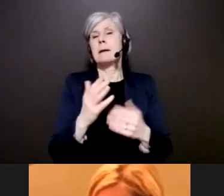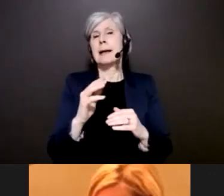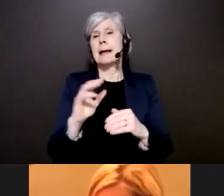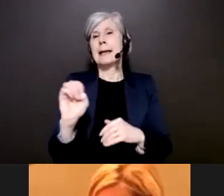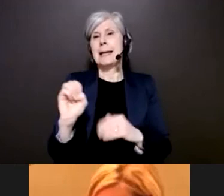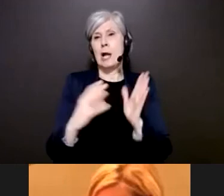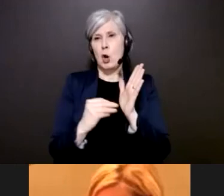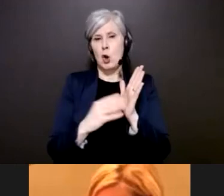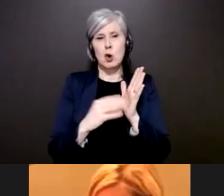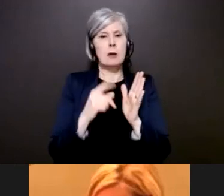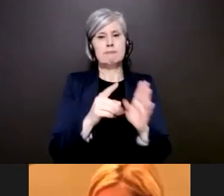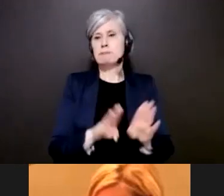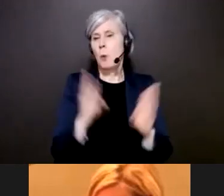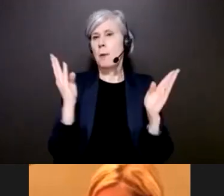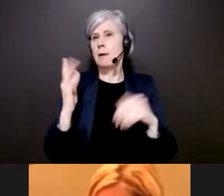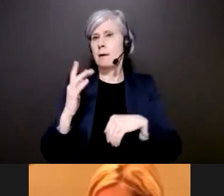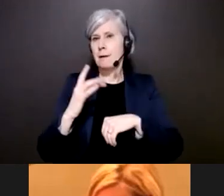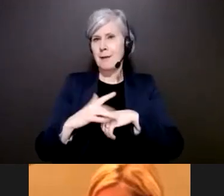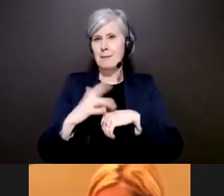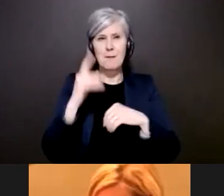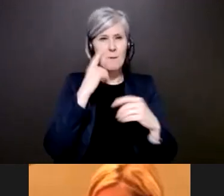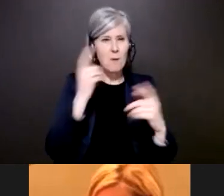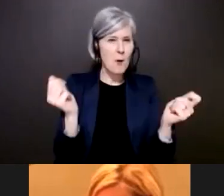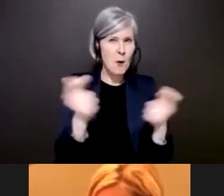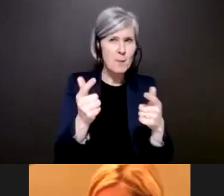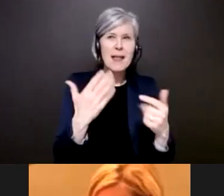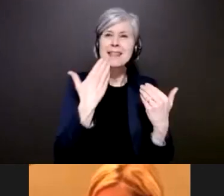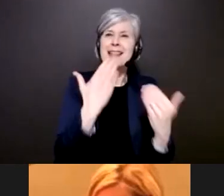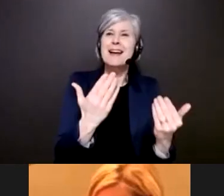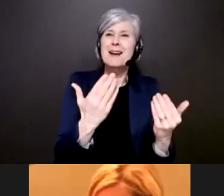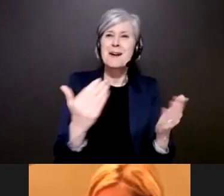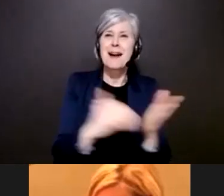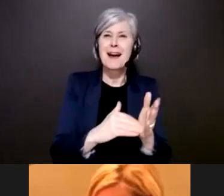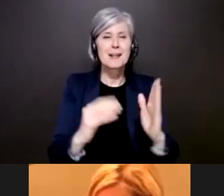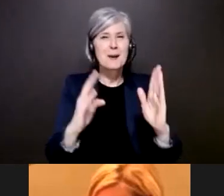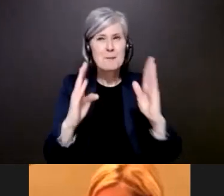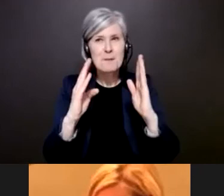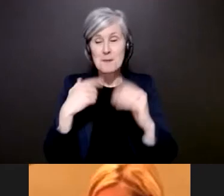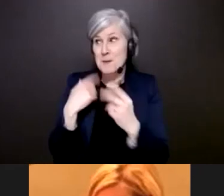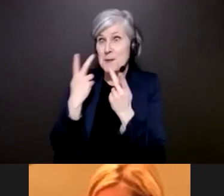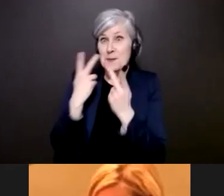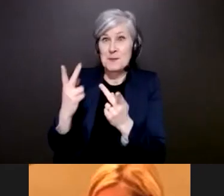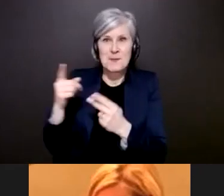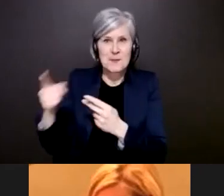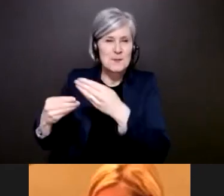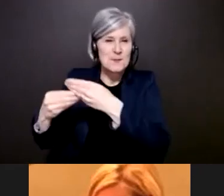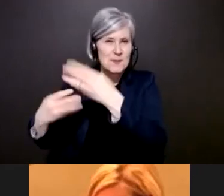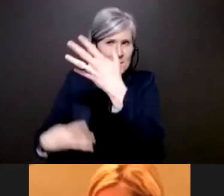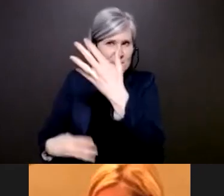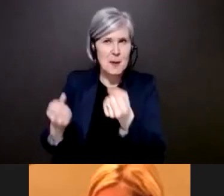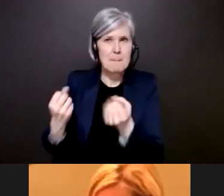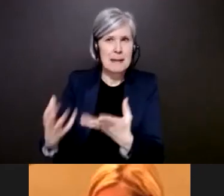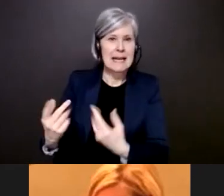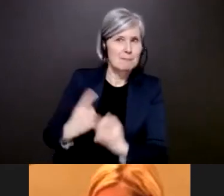thank you again, all of you, for attending, and I've seen a lot of messages in the chat box going through, so thanks for your engagement today,